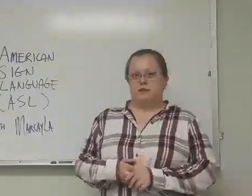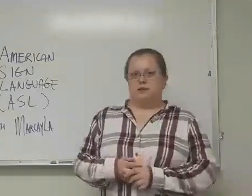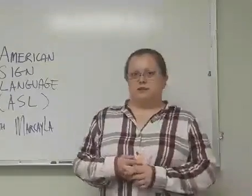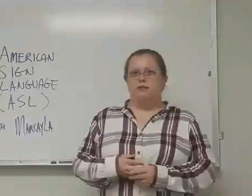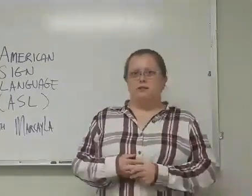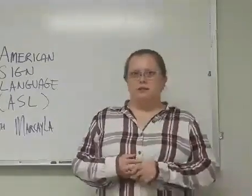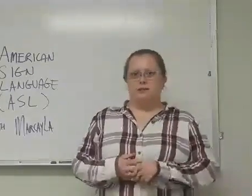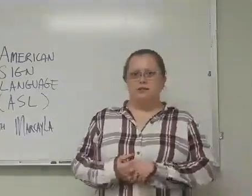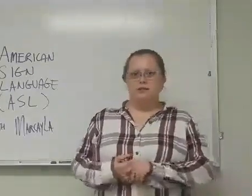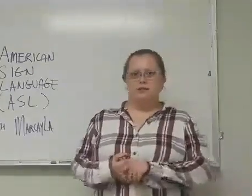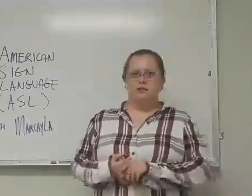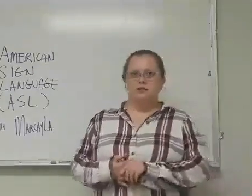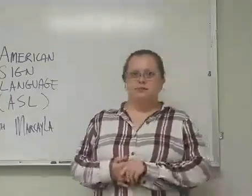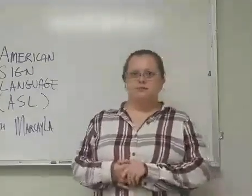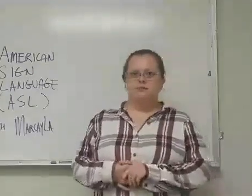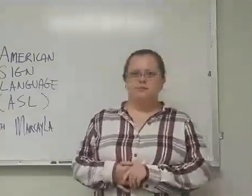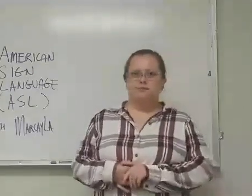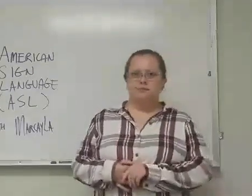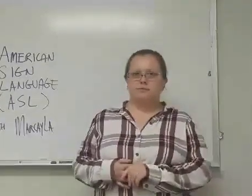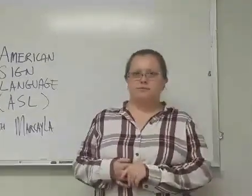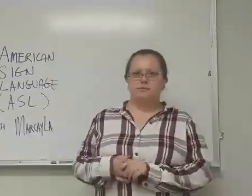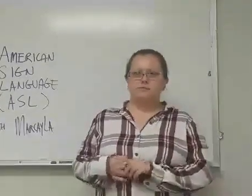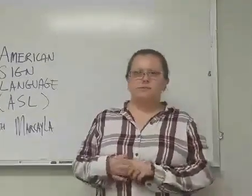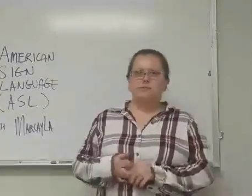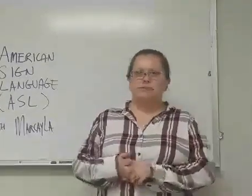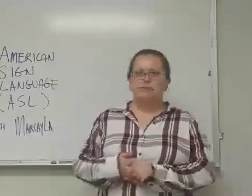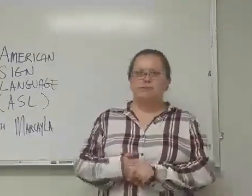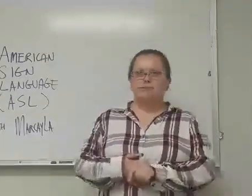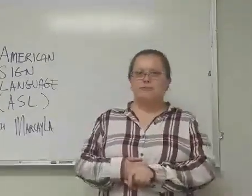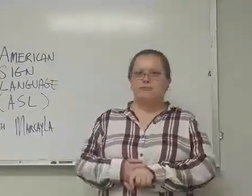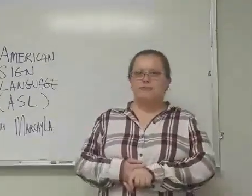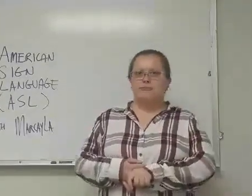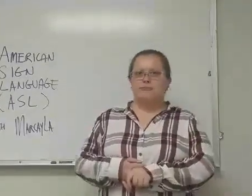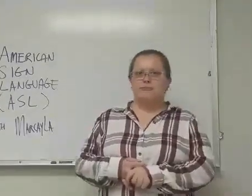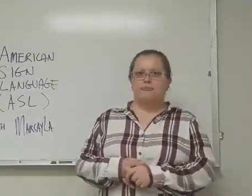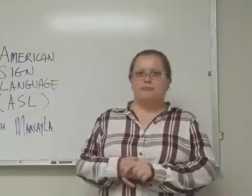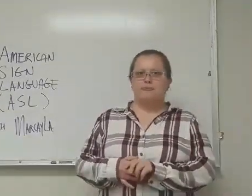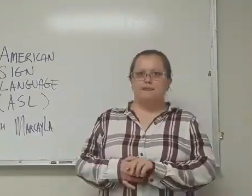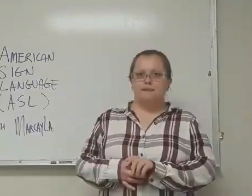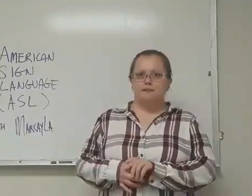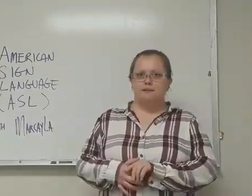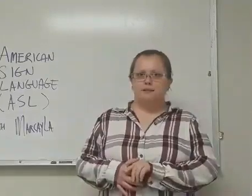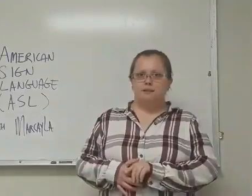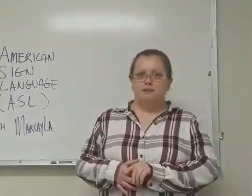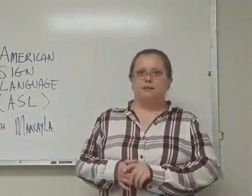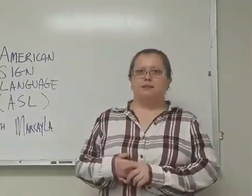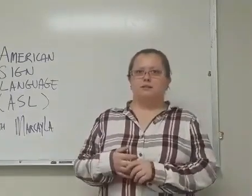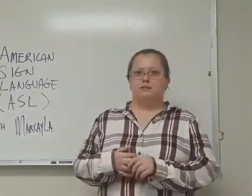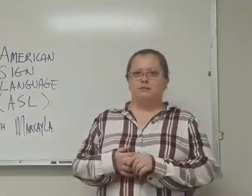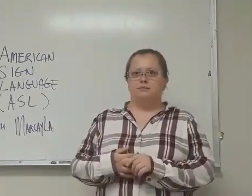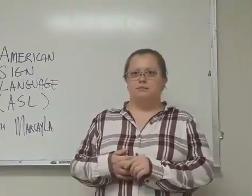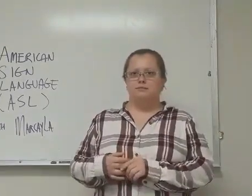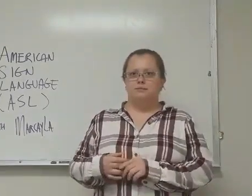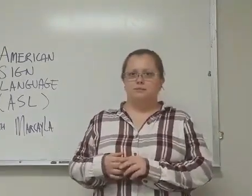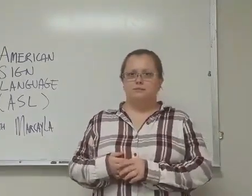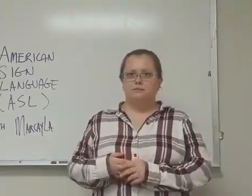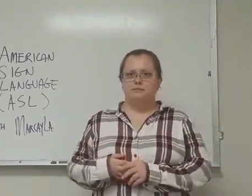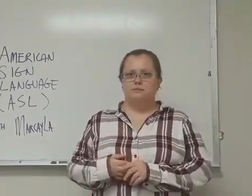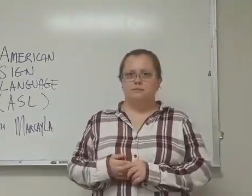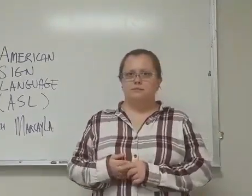know, because I know that you'd probably, for now, and we're gonna do sign names next month, and you would